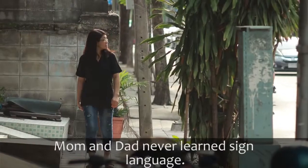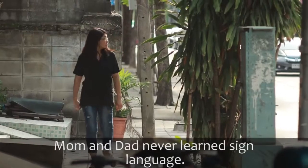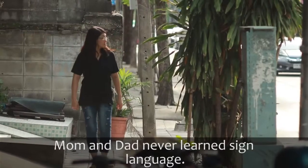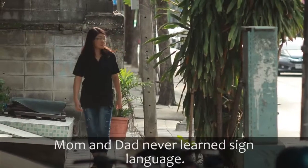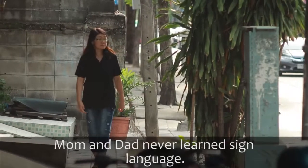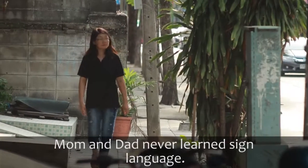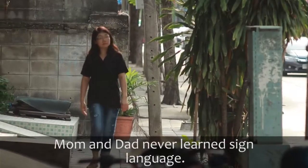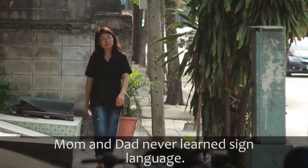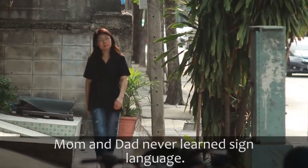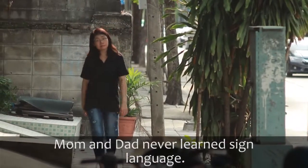Thank you.